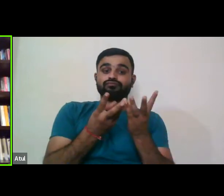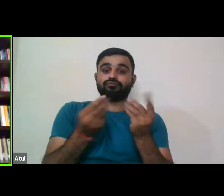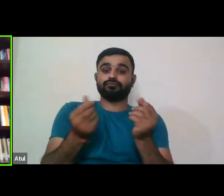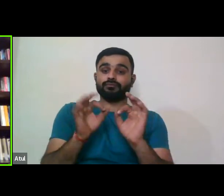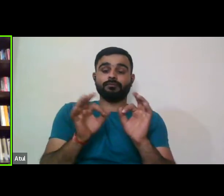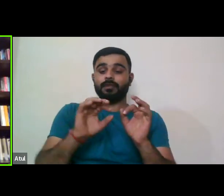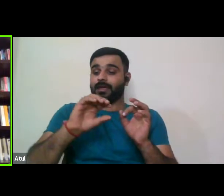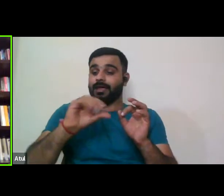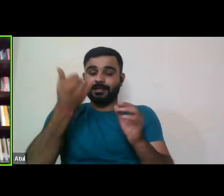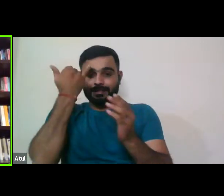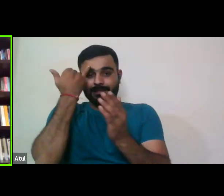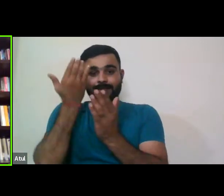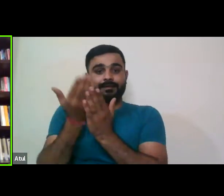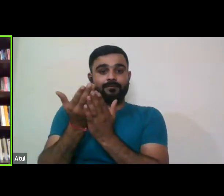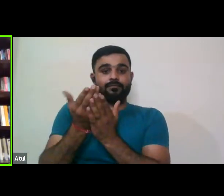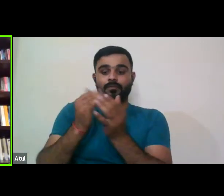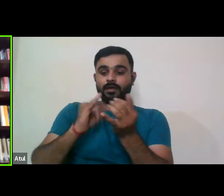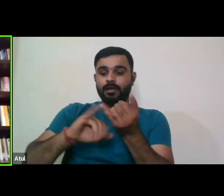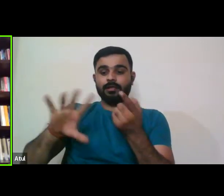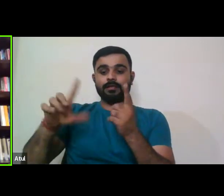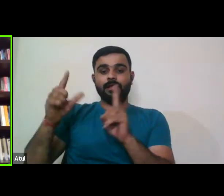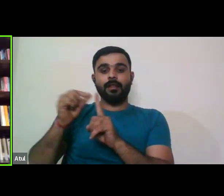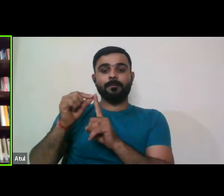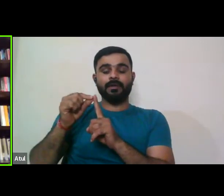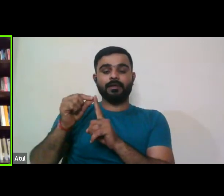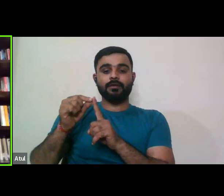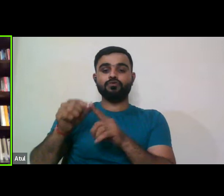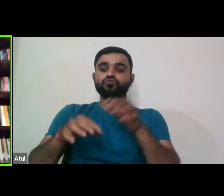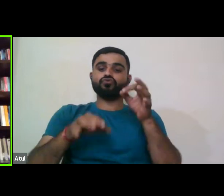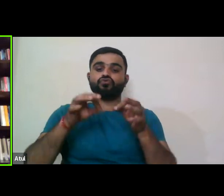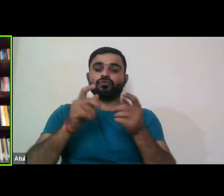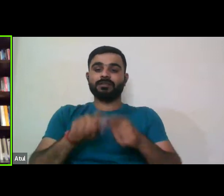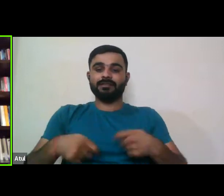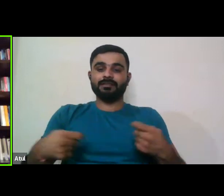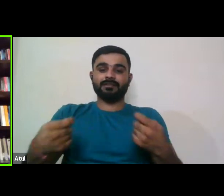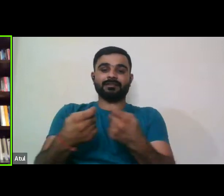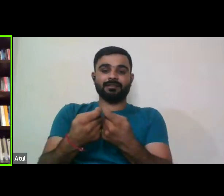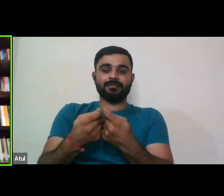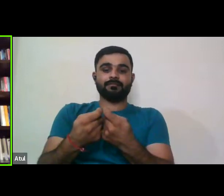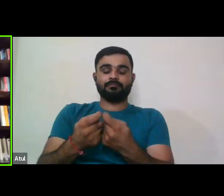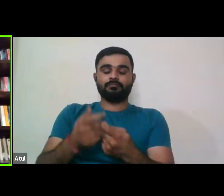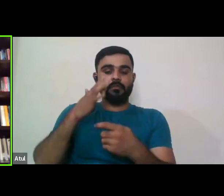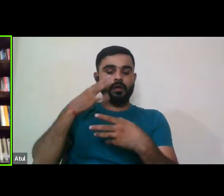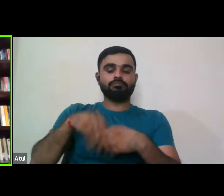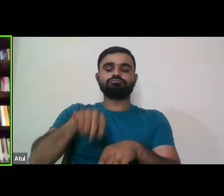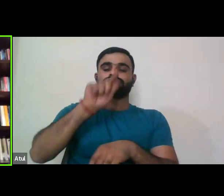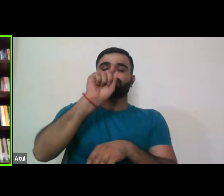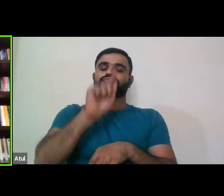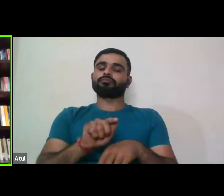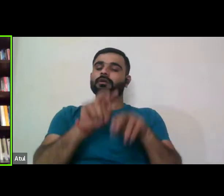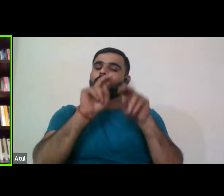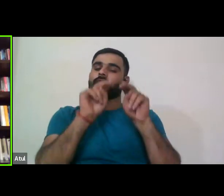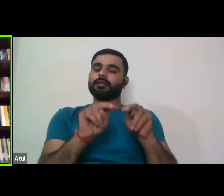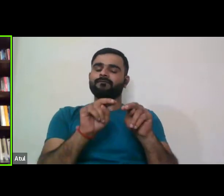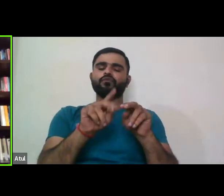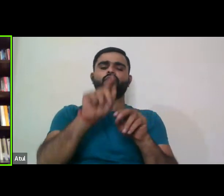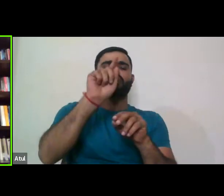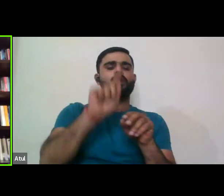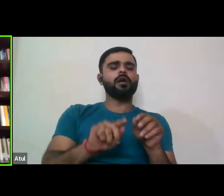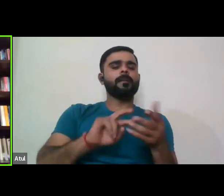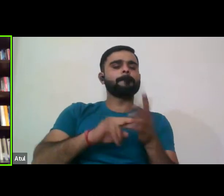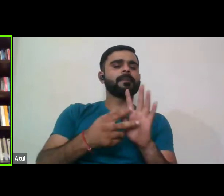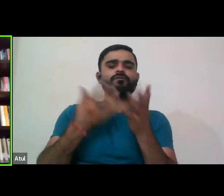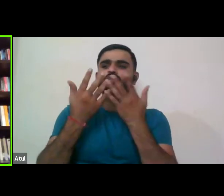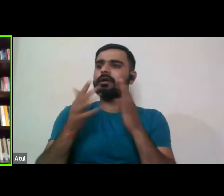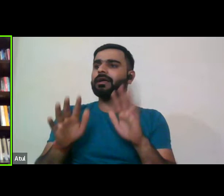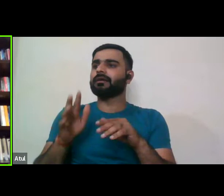this idea that the SLP jurisdiction is something where you might need some kind of guidelines. So these are not, guidelines in any case